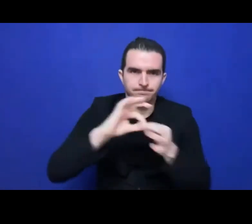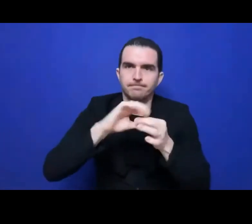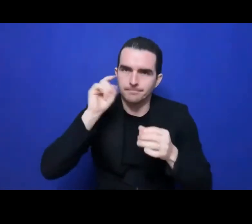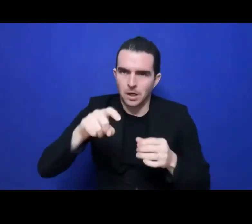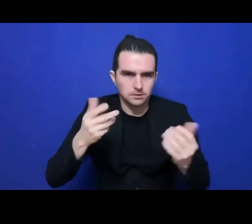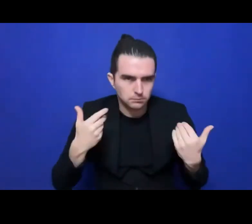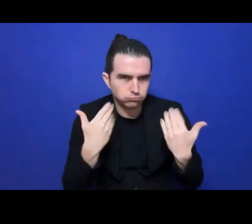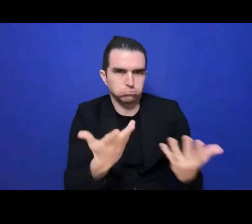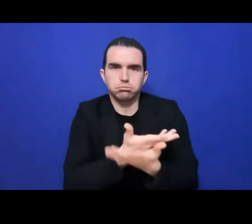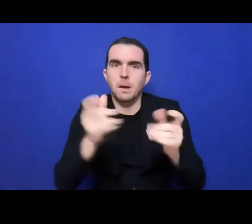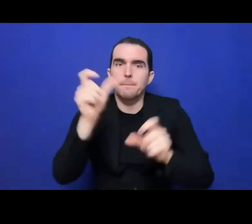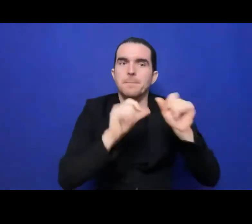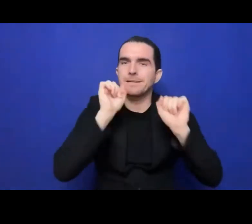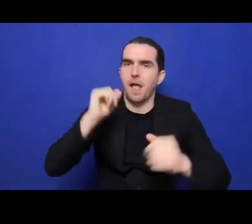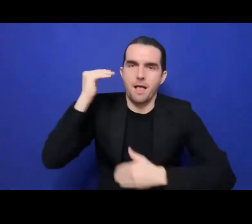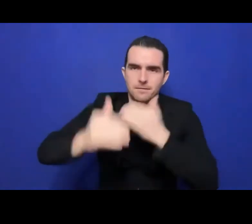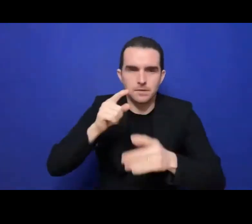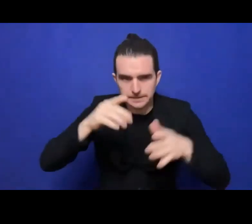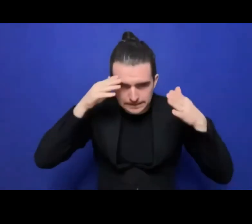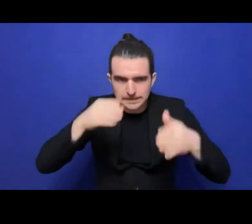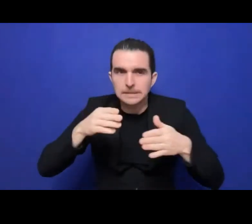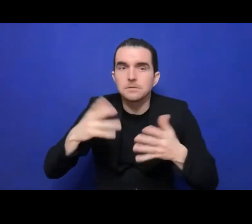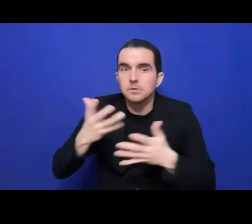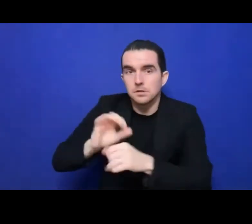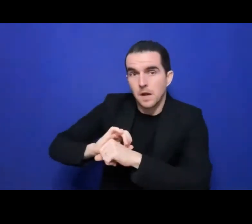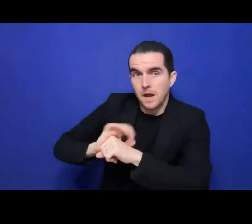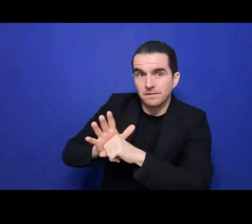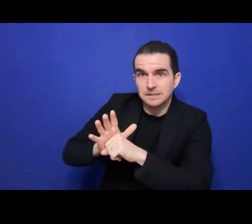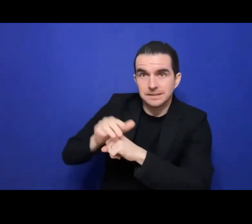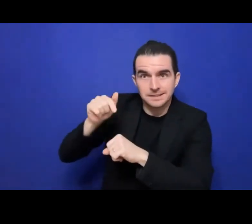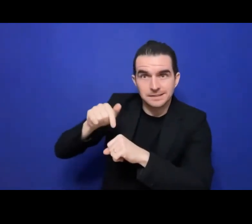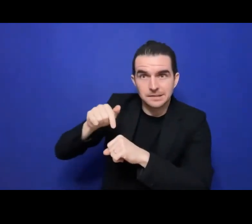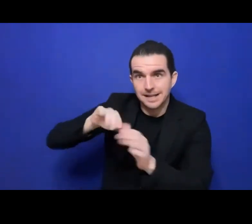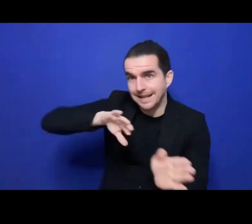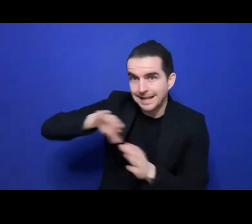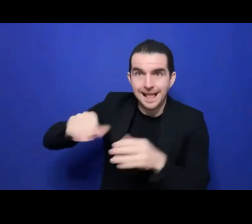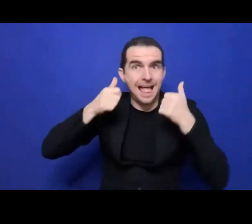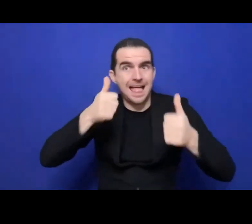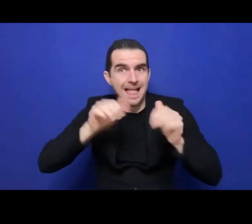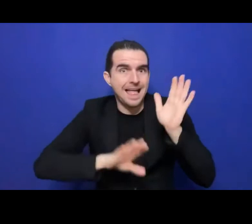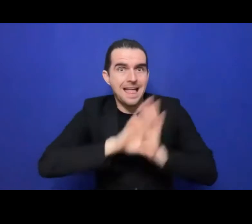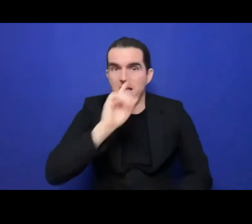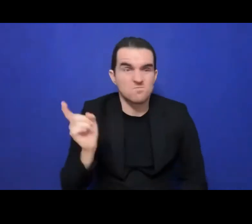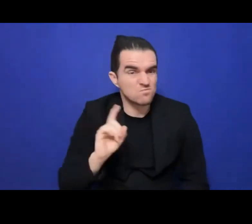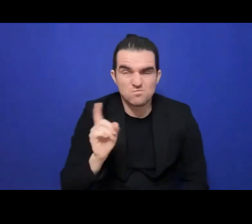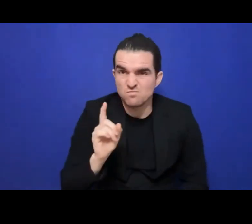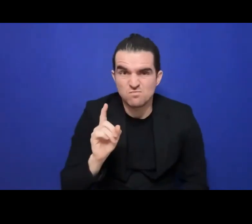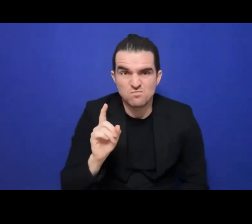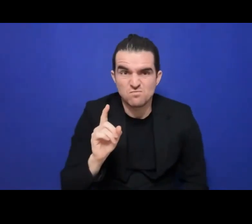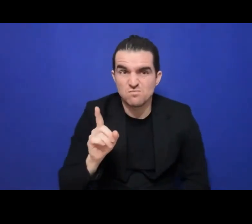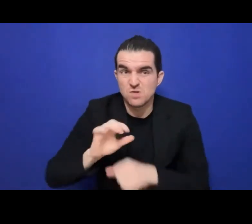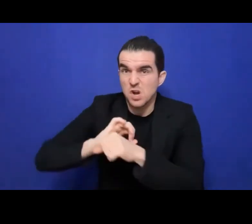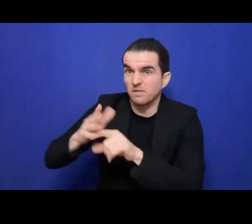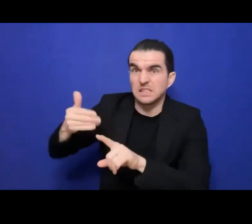panic, then neglect, which has left us most vulnerable to COVID-19 in the first place. We